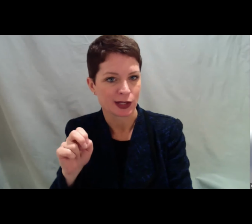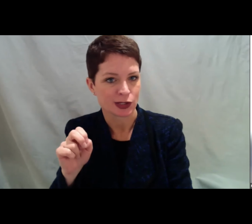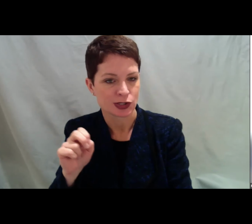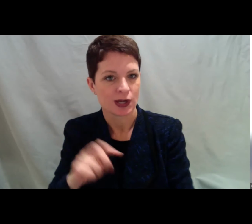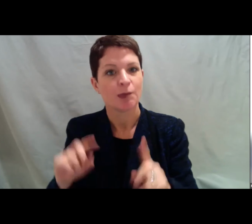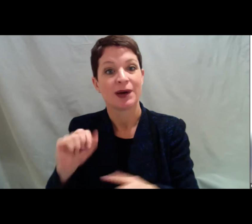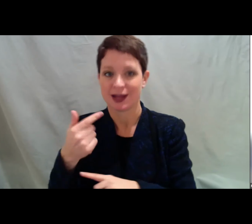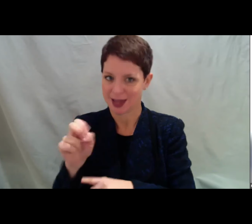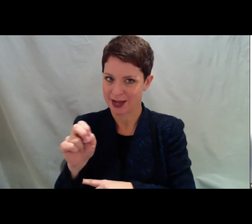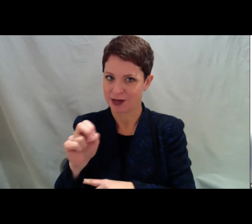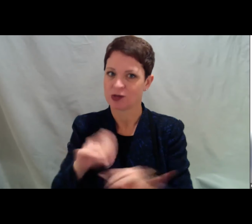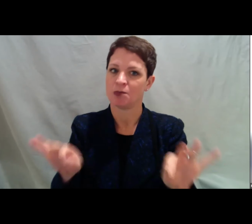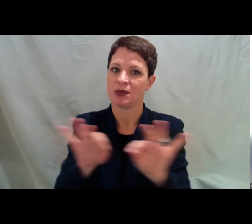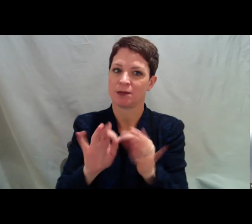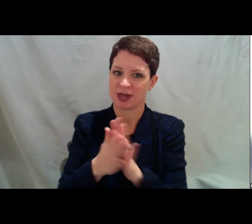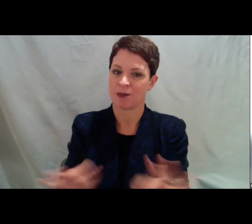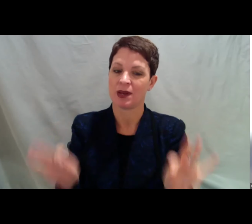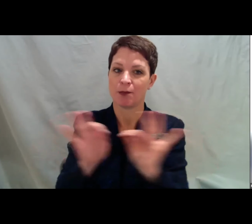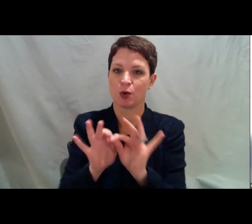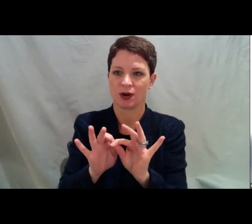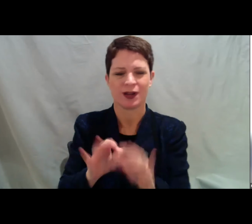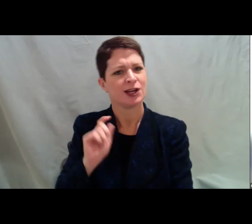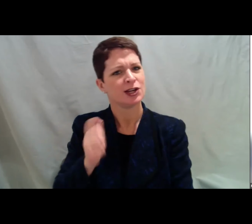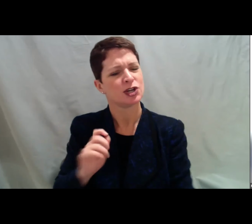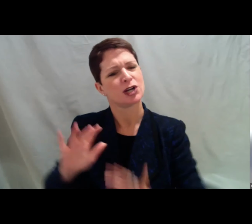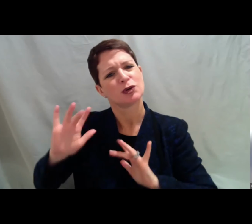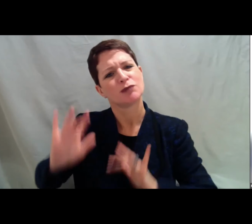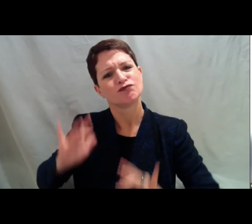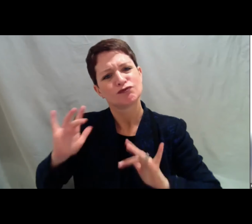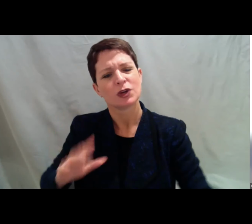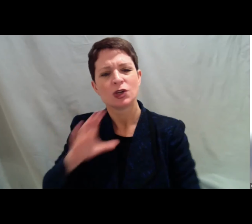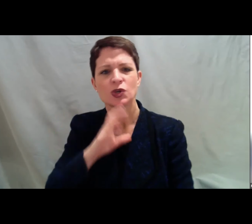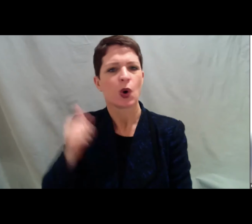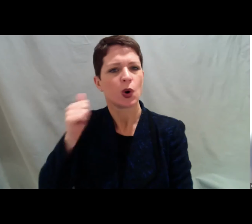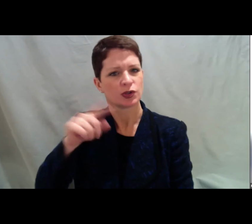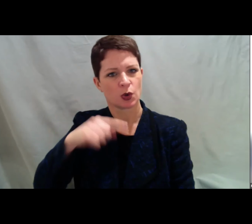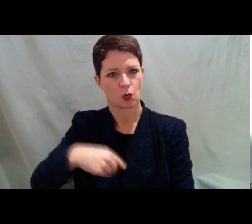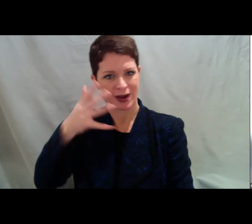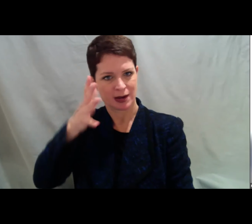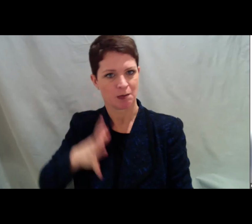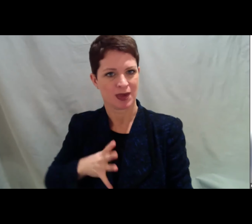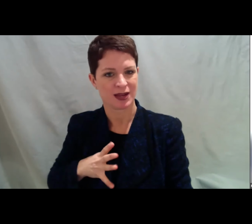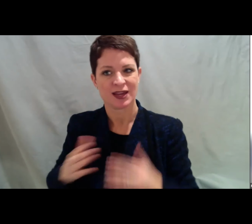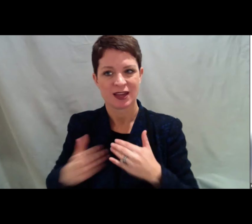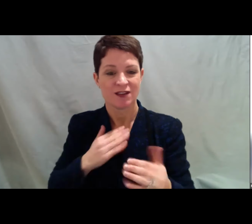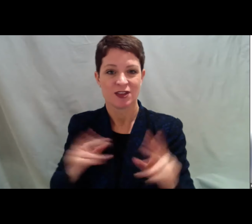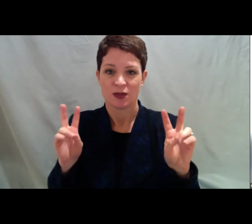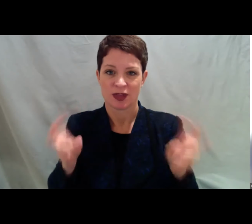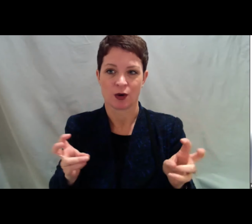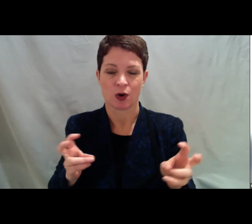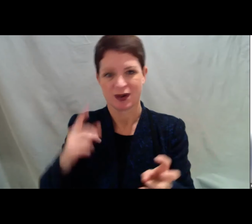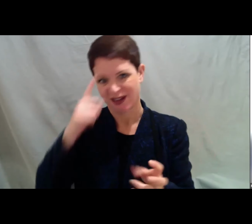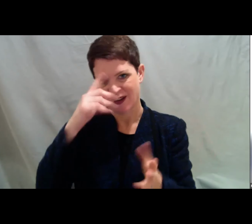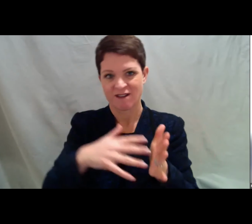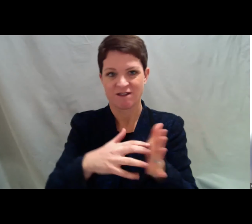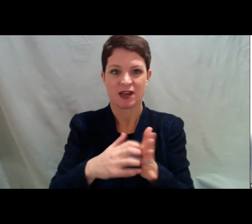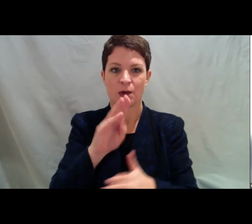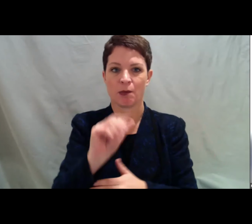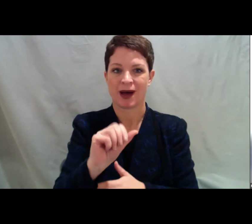essential factor. Judges were sympathetic to elderly white men, even when they were, quote, enfeebled by